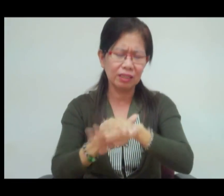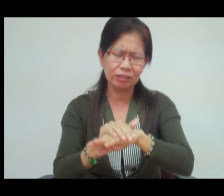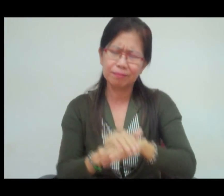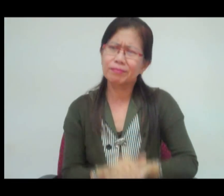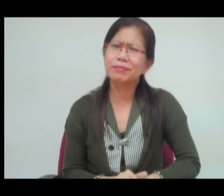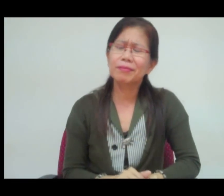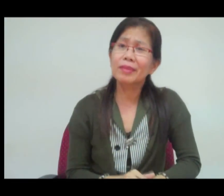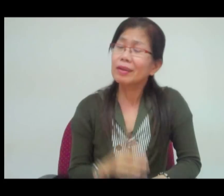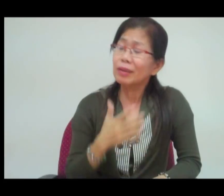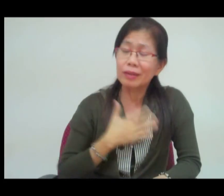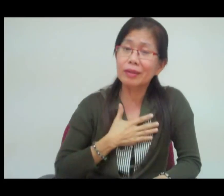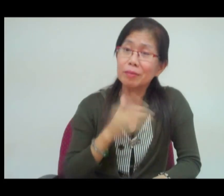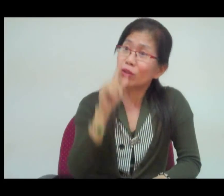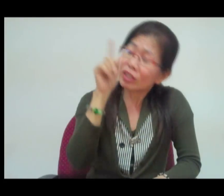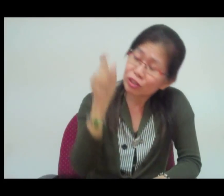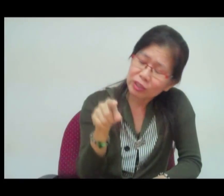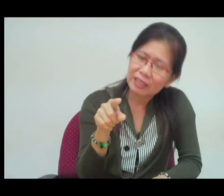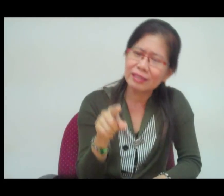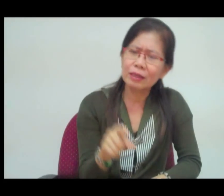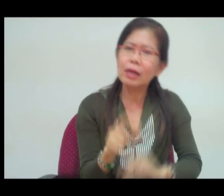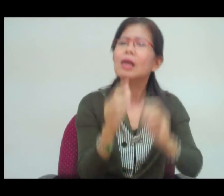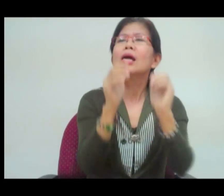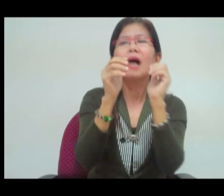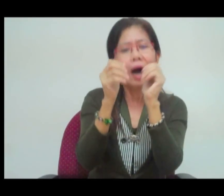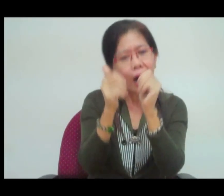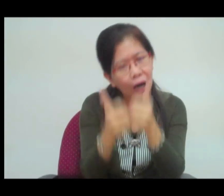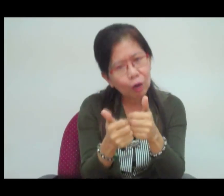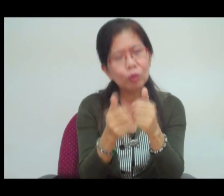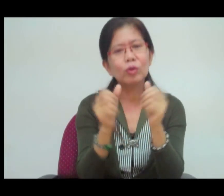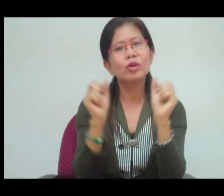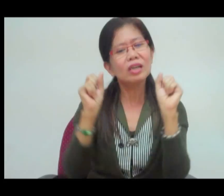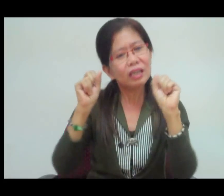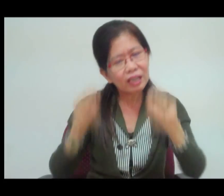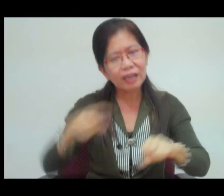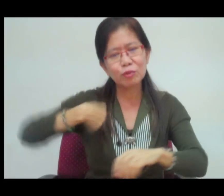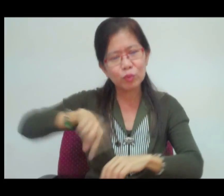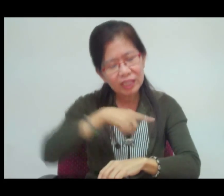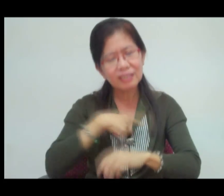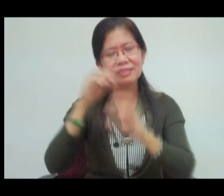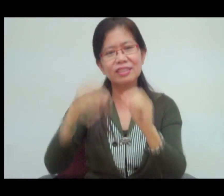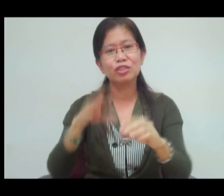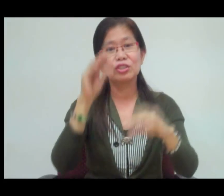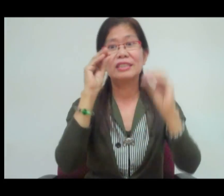English. The question is, how can we teachers